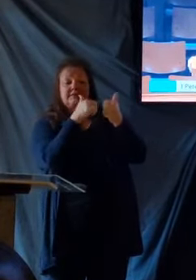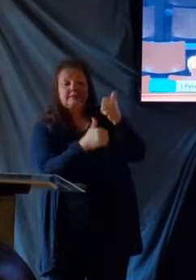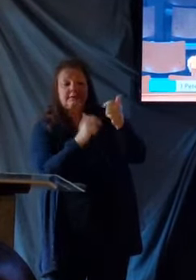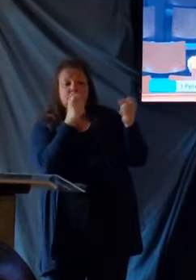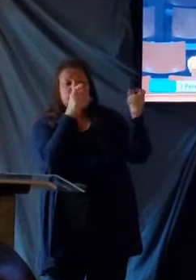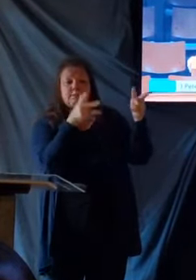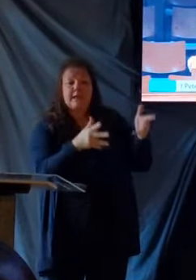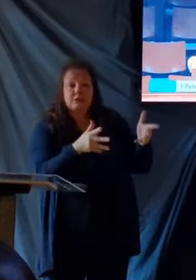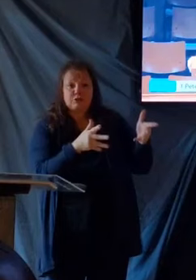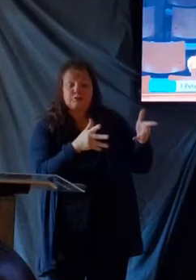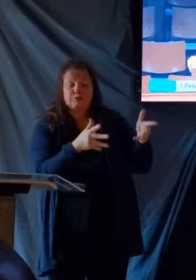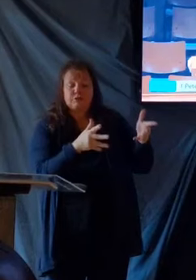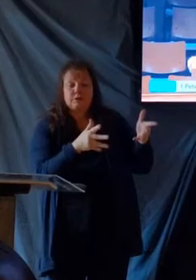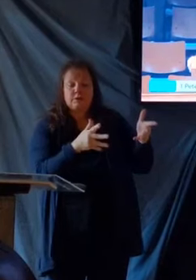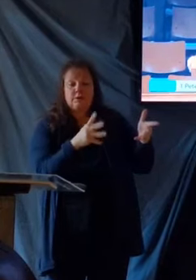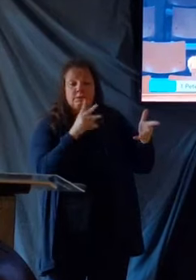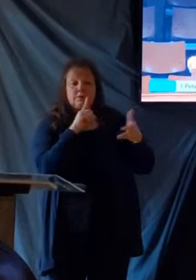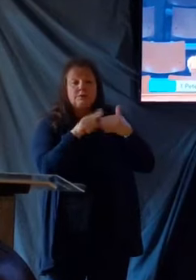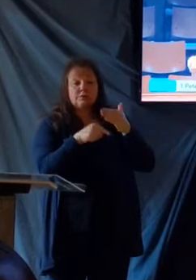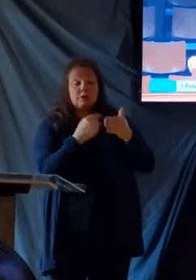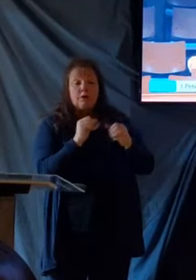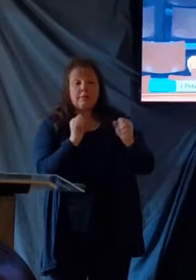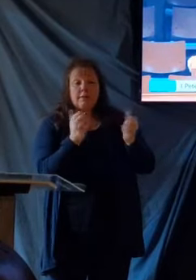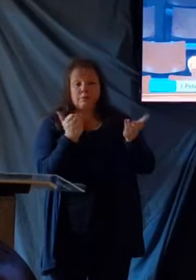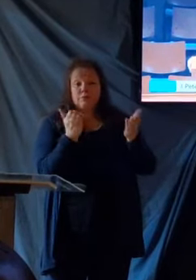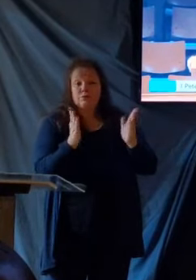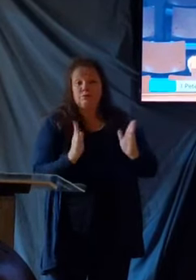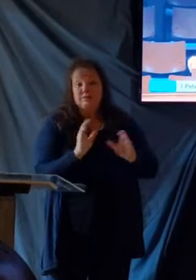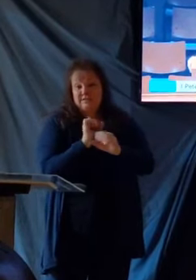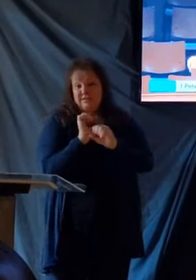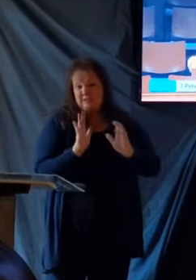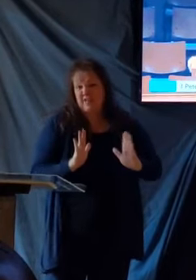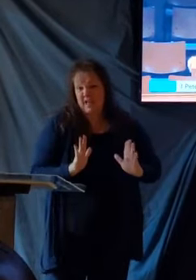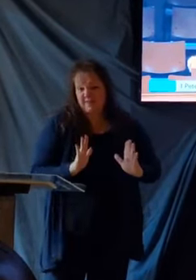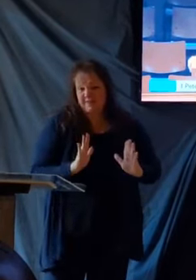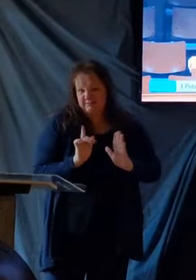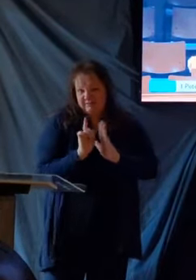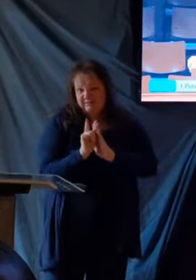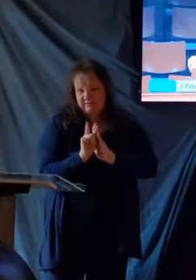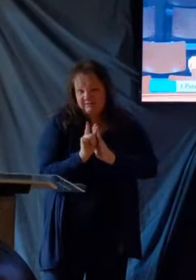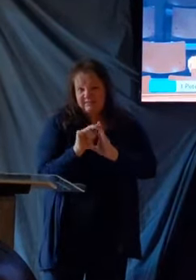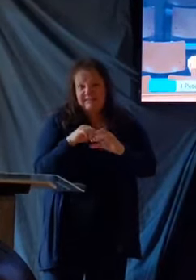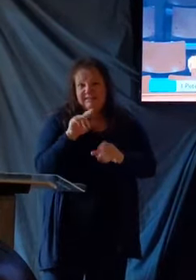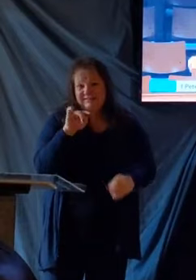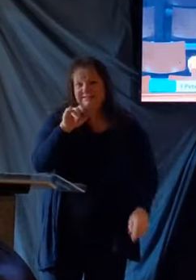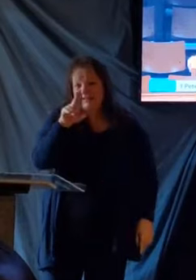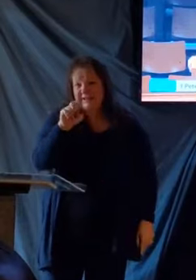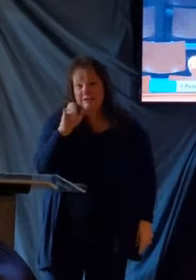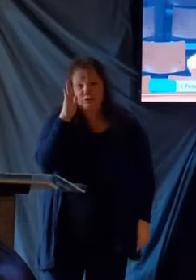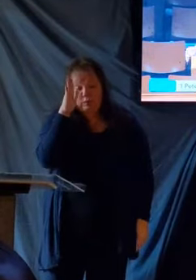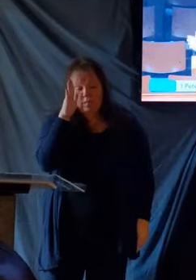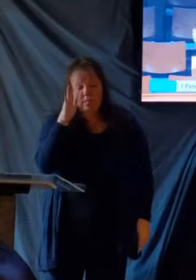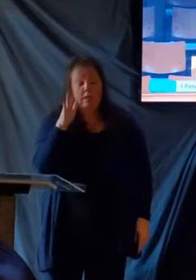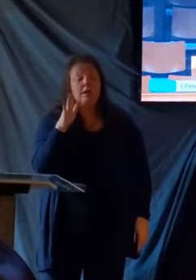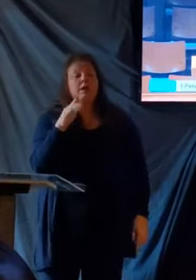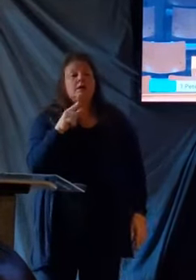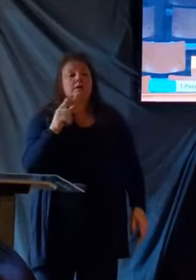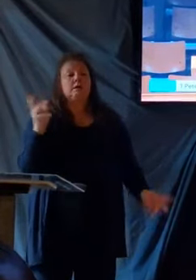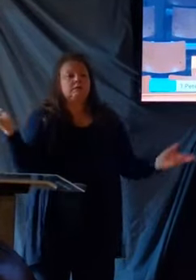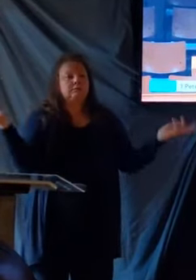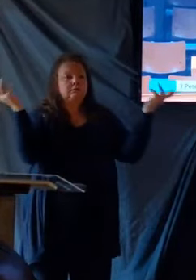masters. We're going to talk about servants or slaves in a moment in Titus. Because he